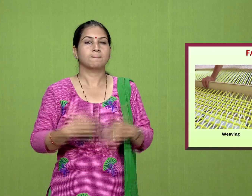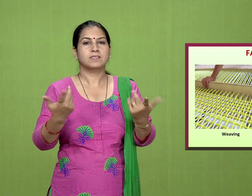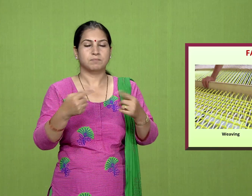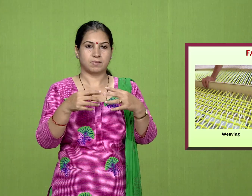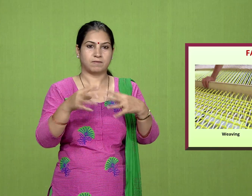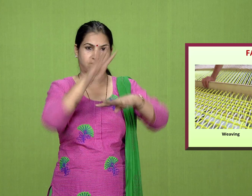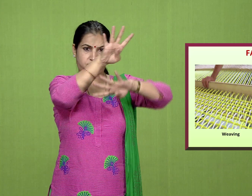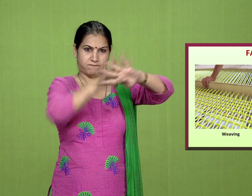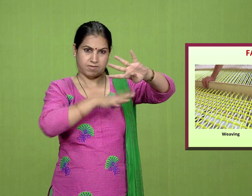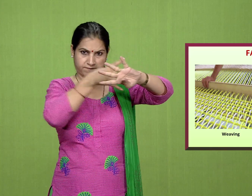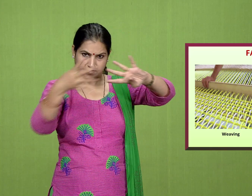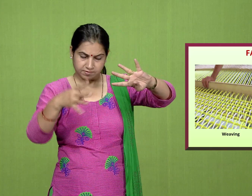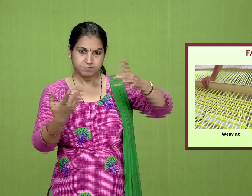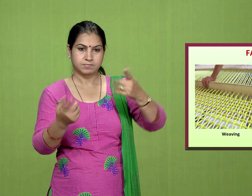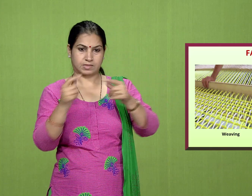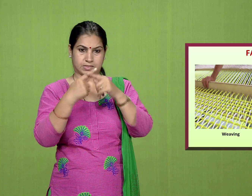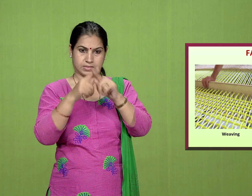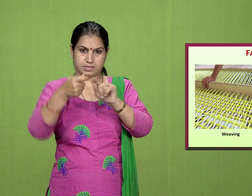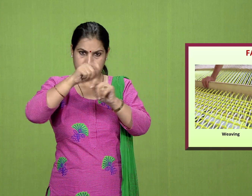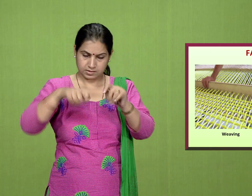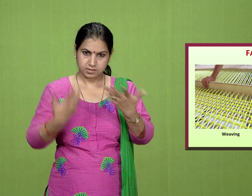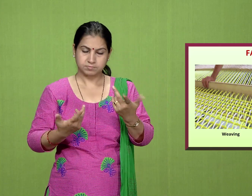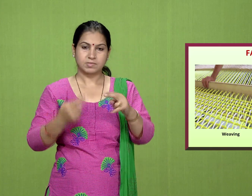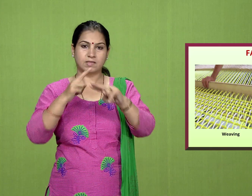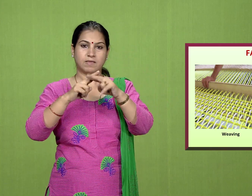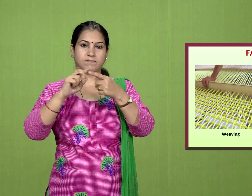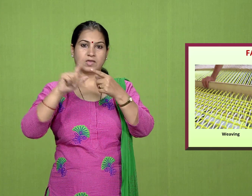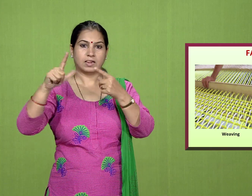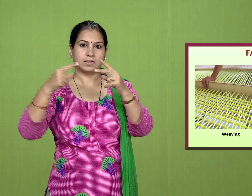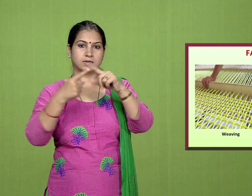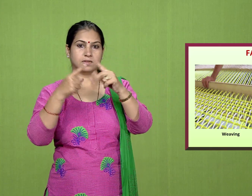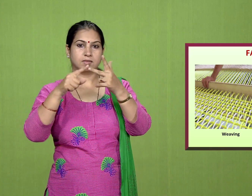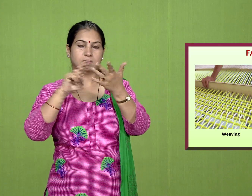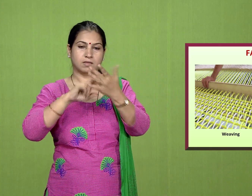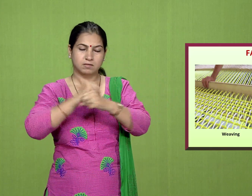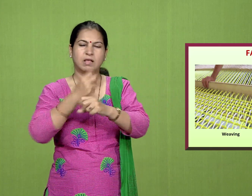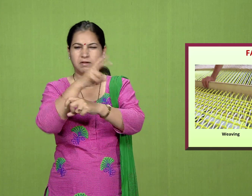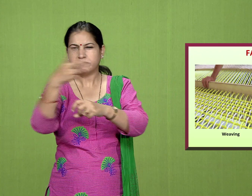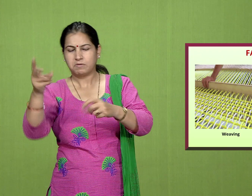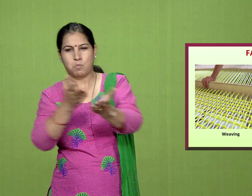weaving, knitting, felting, netting, etc.